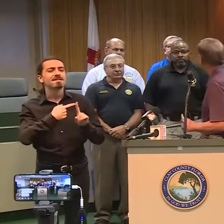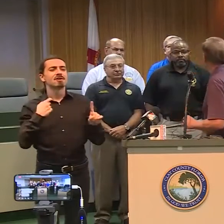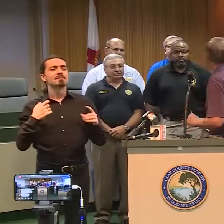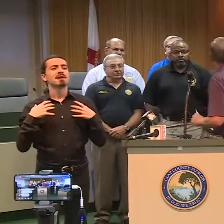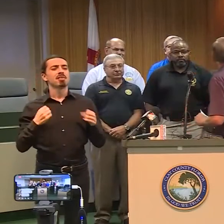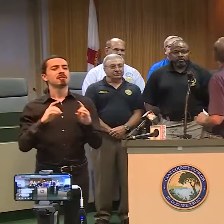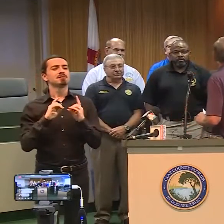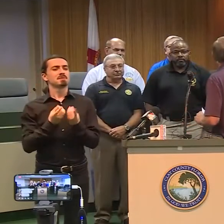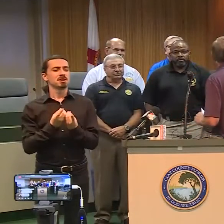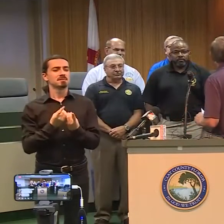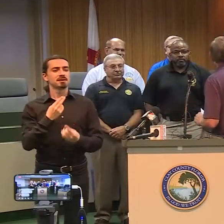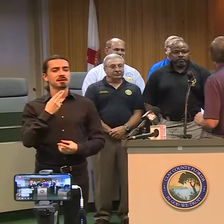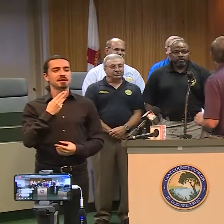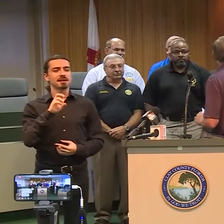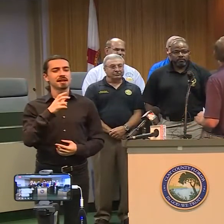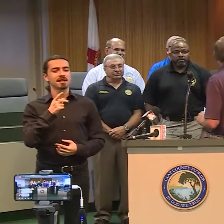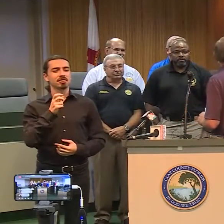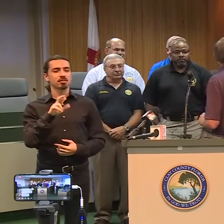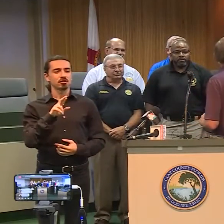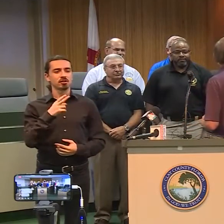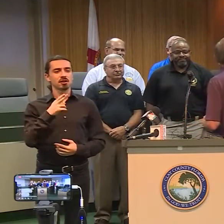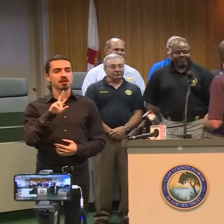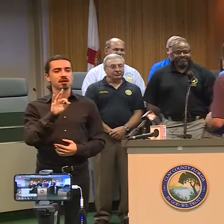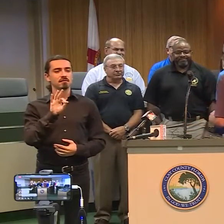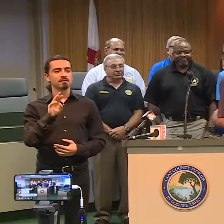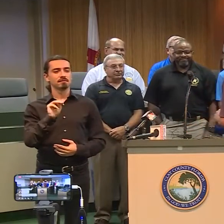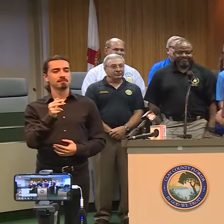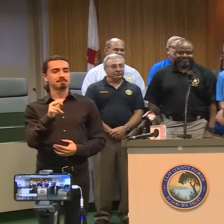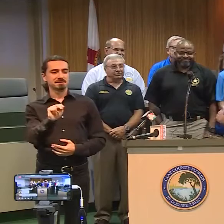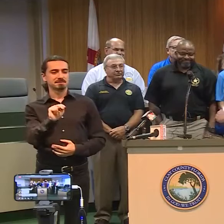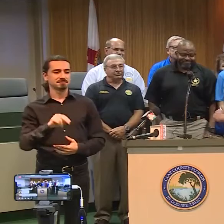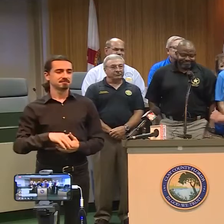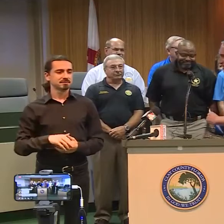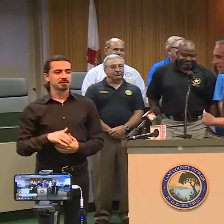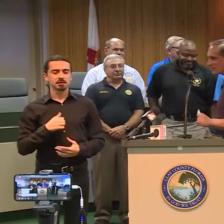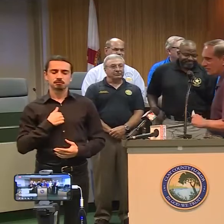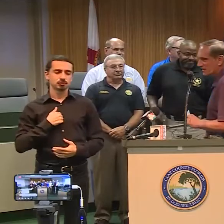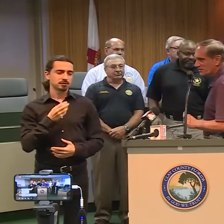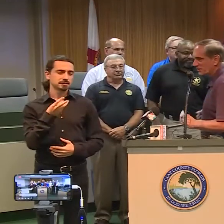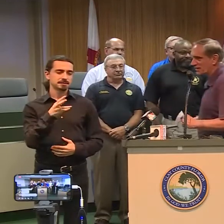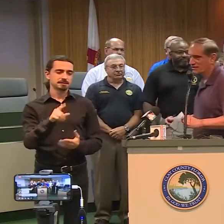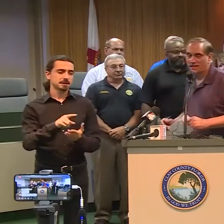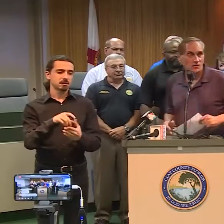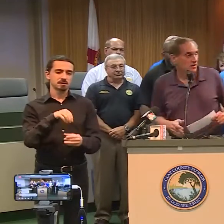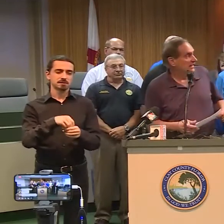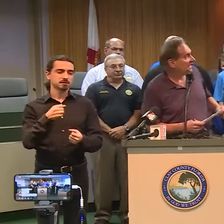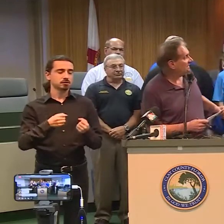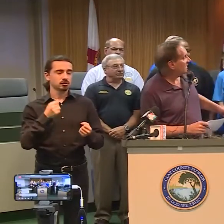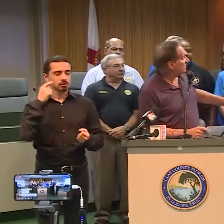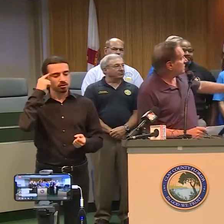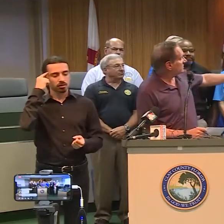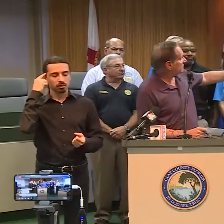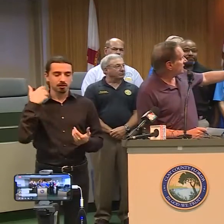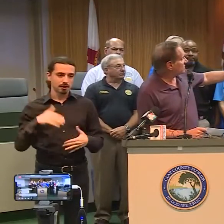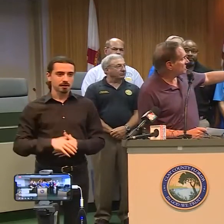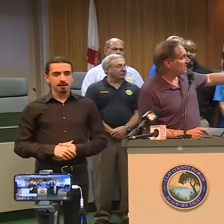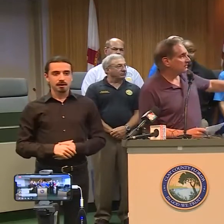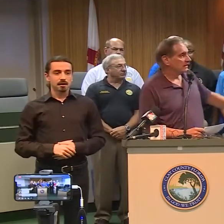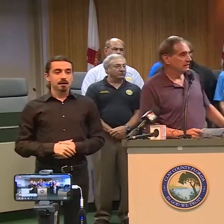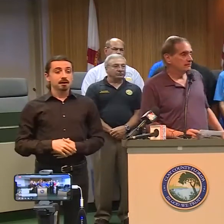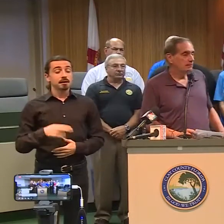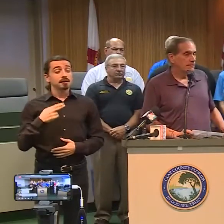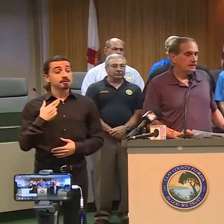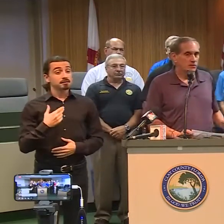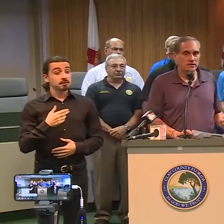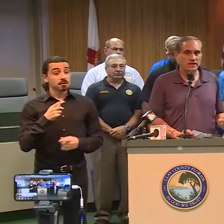sorry. 16 hours in the car, I'm still not making the name of mine. City manager from Keystone Heights, Scott Cornegay. Of course, our vice